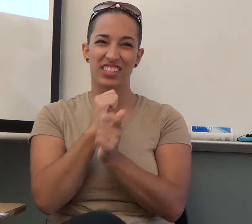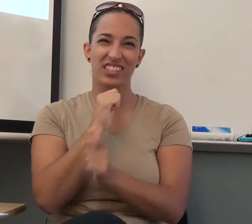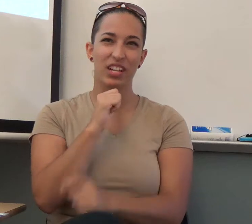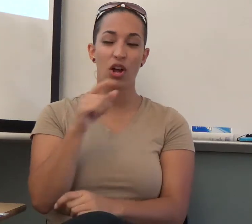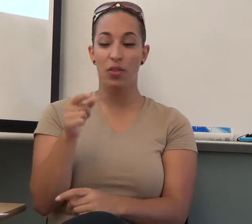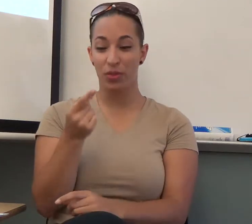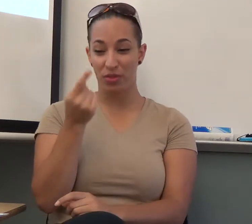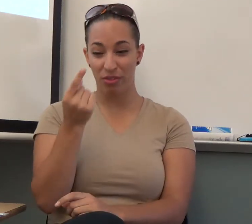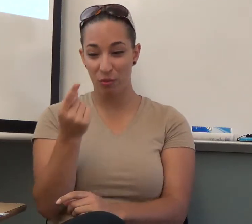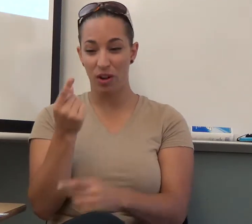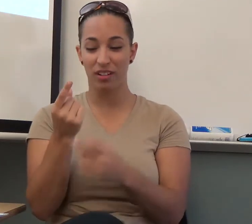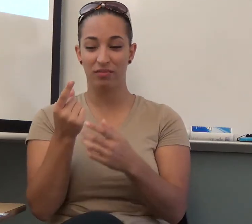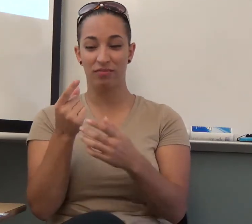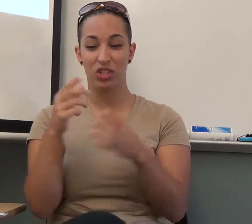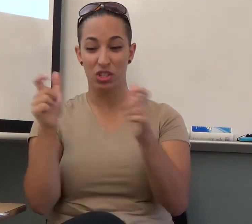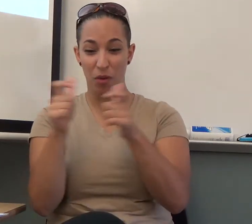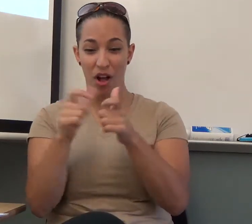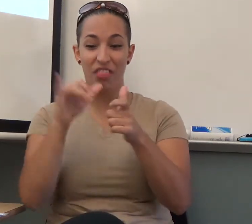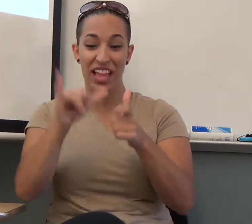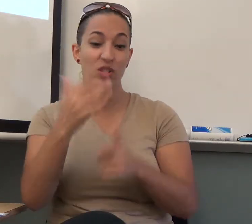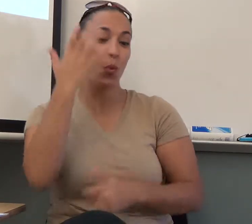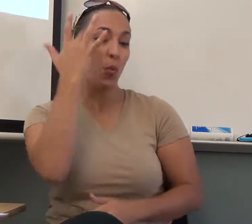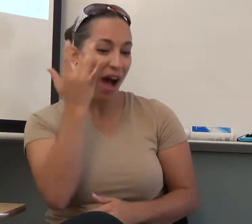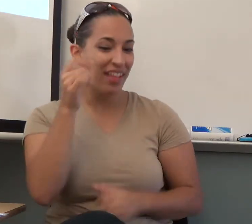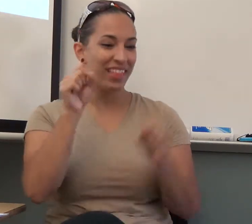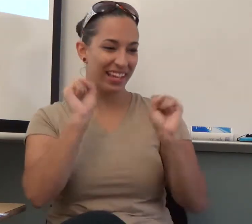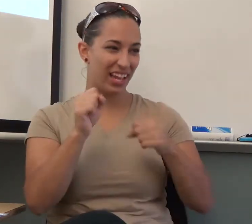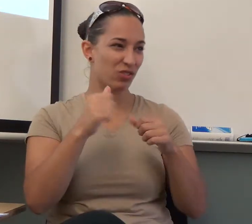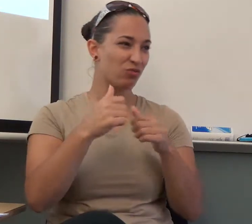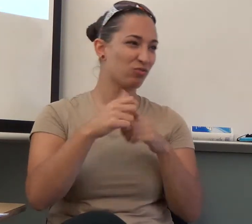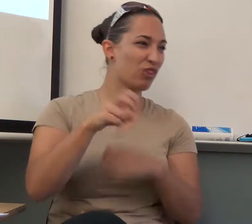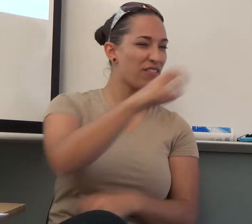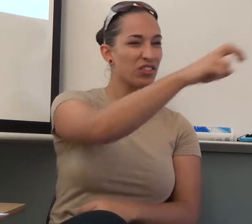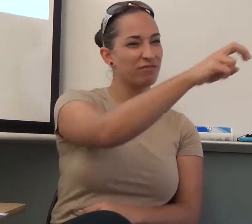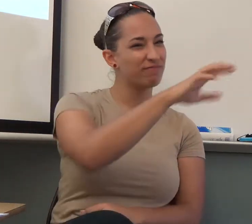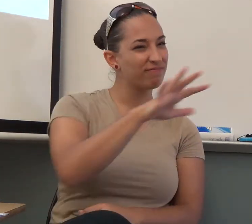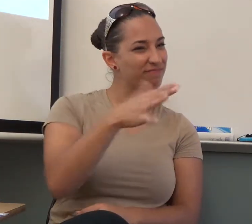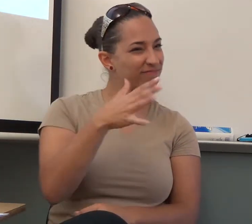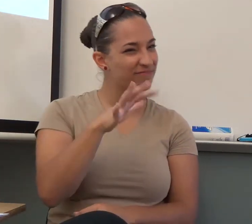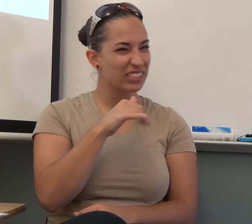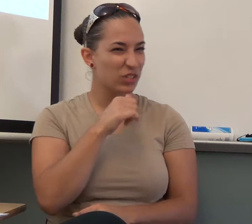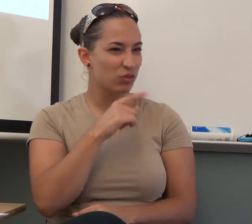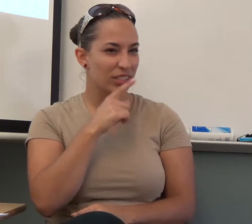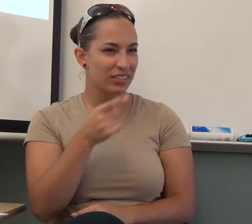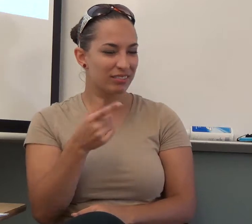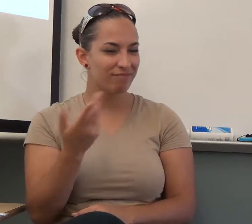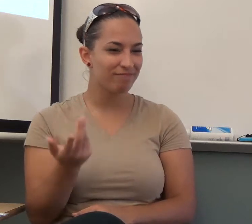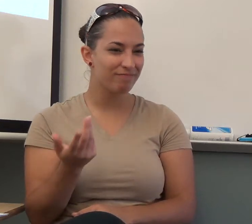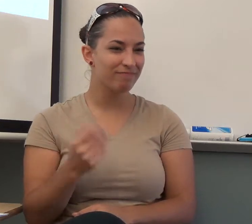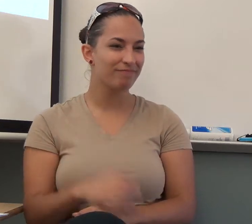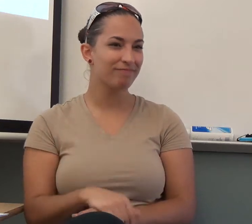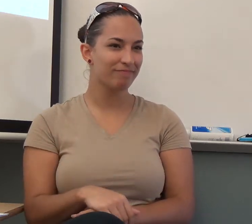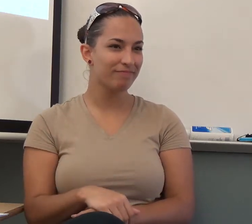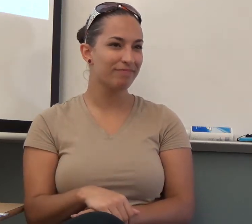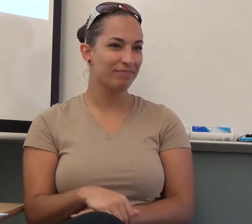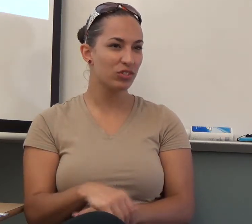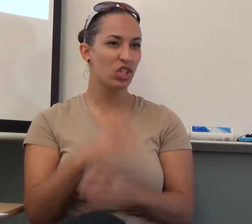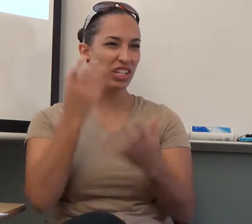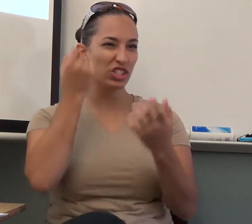the other one. One clause does not mean the other clause. You follow? Yep.